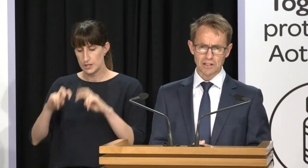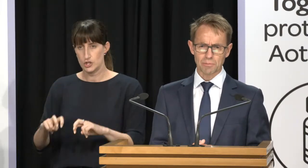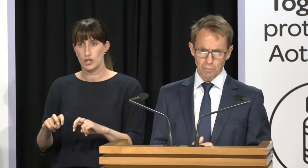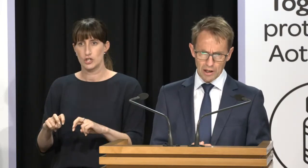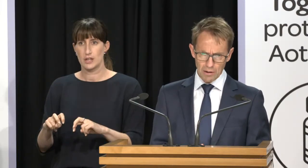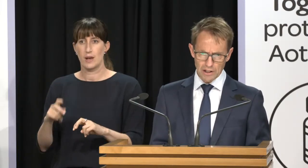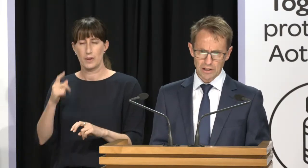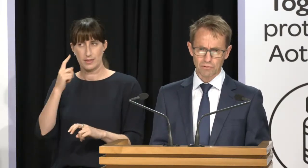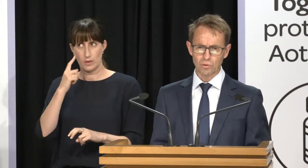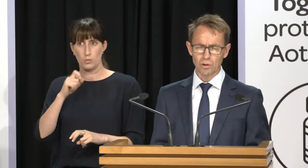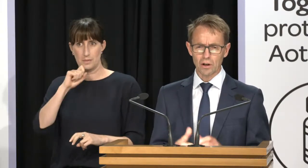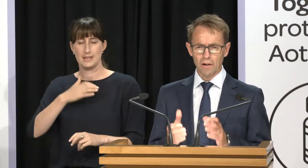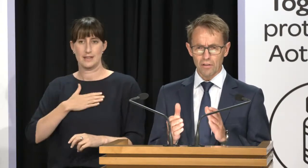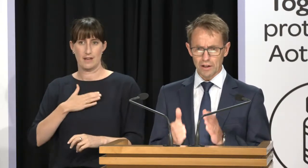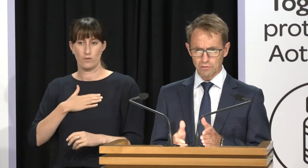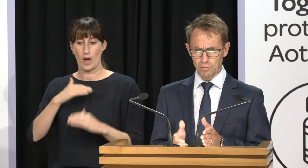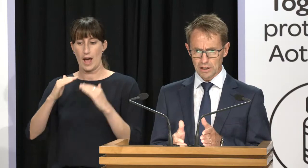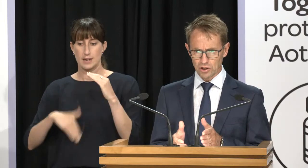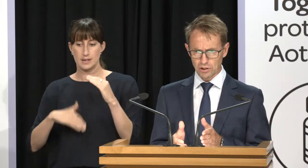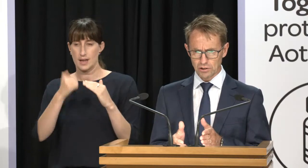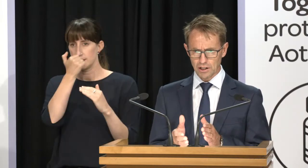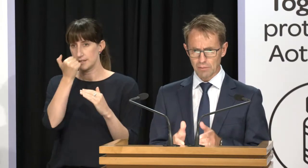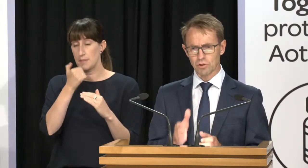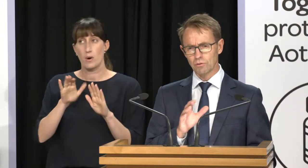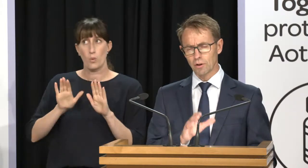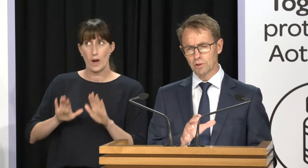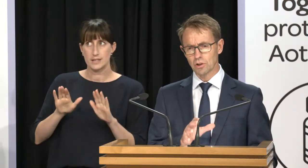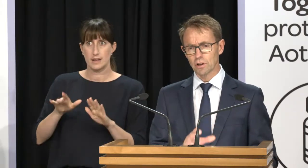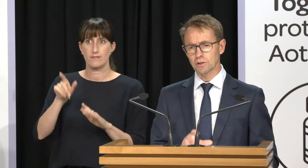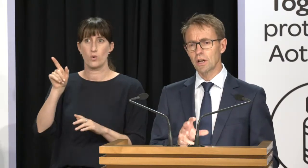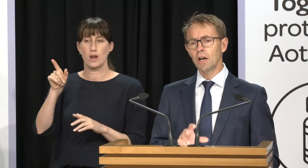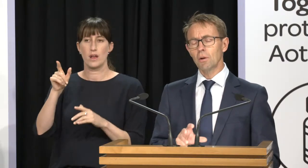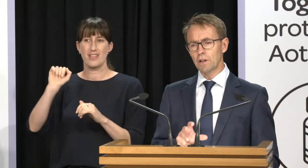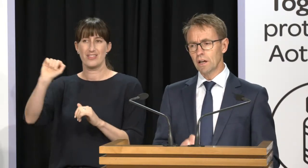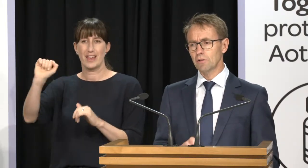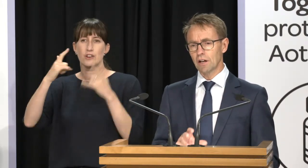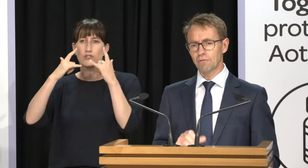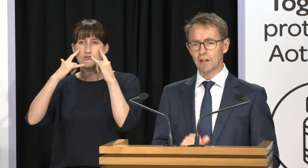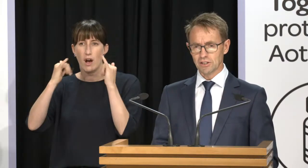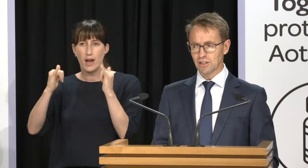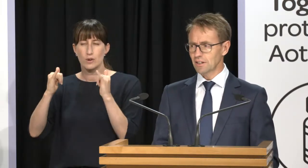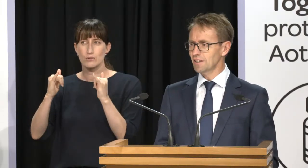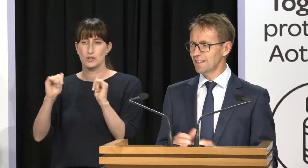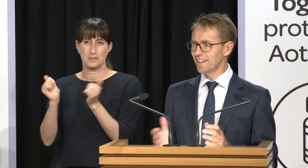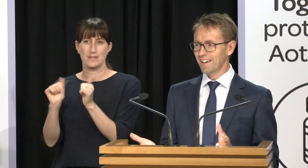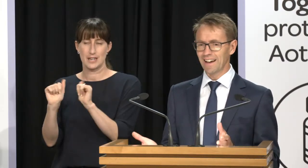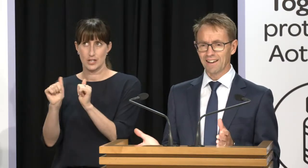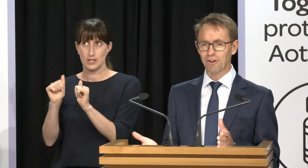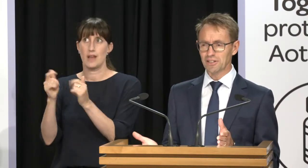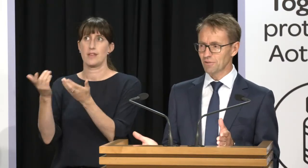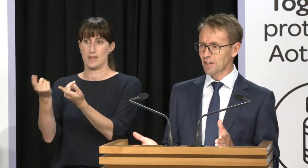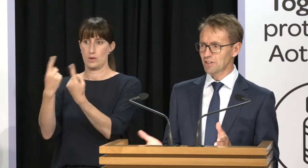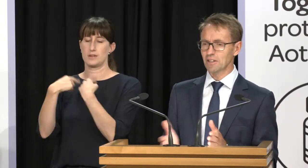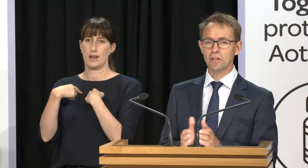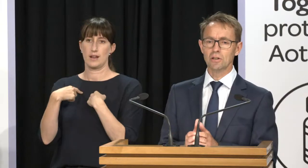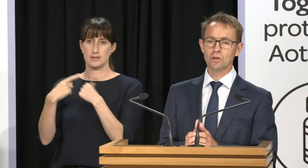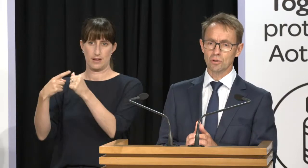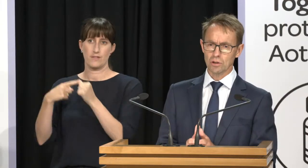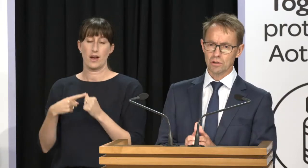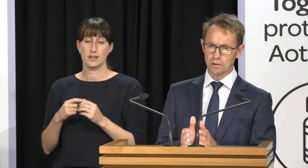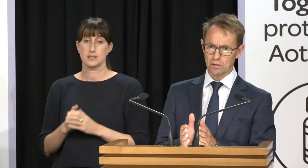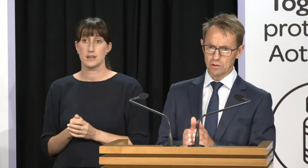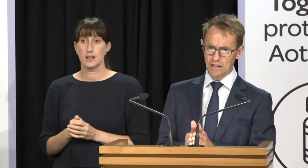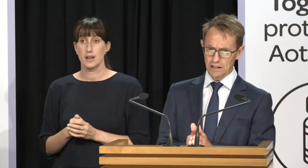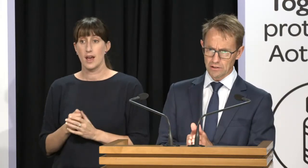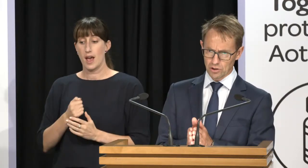under 16s, but we are waiting for that information to come through from the trials. We have enough vaccine, Pfizer vaccine,